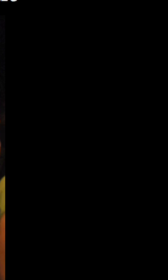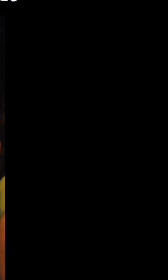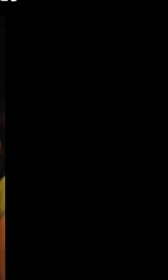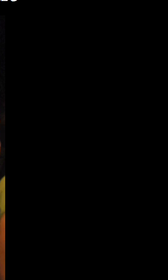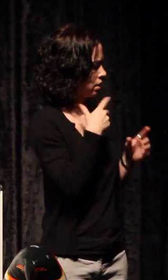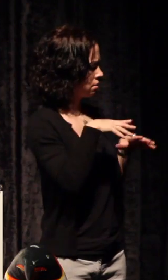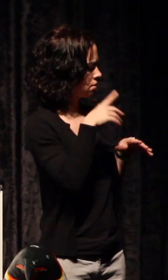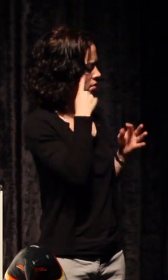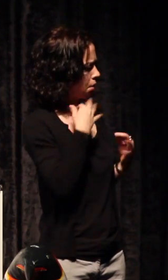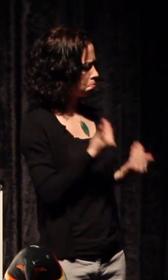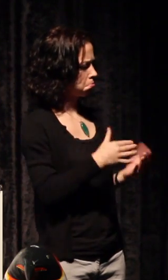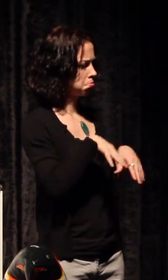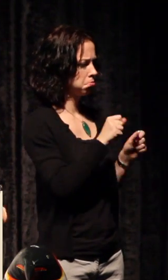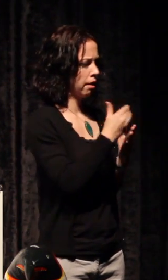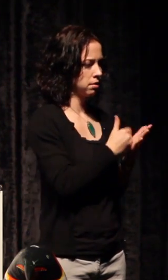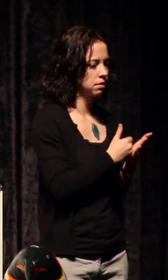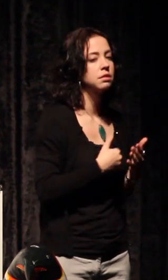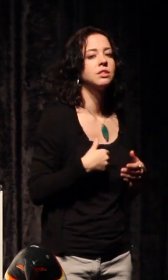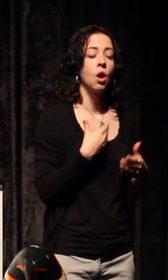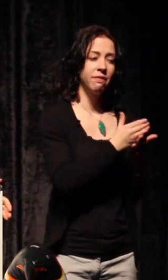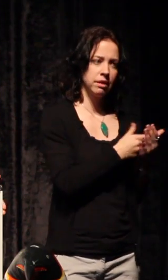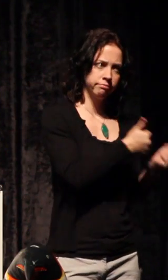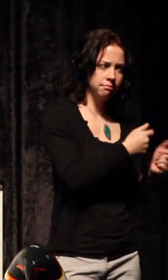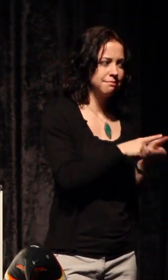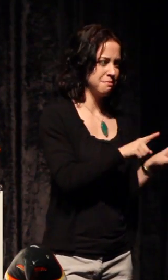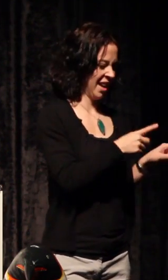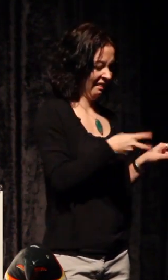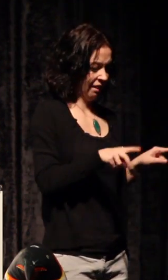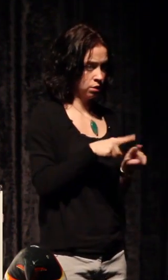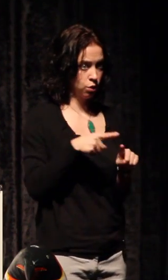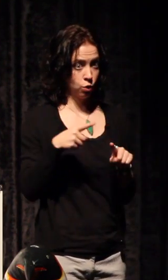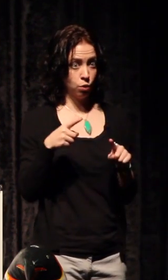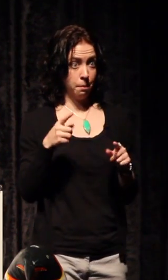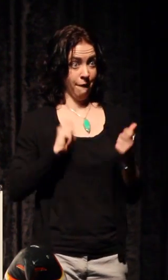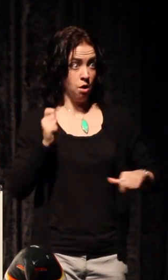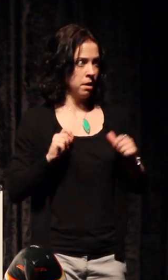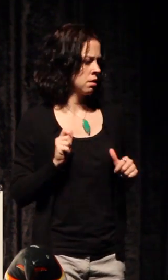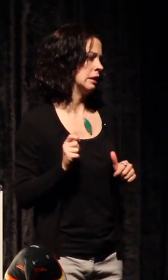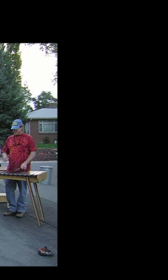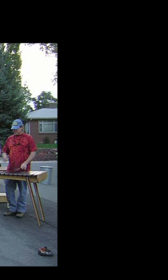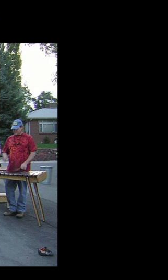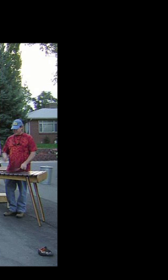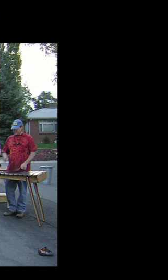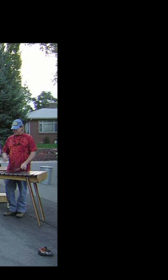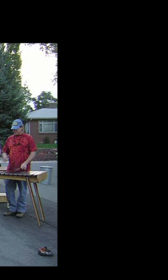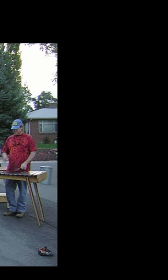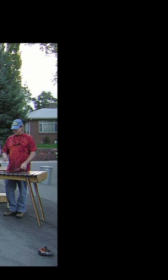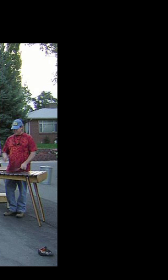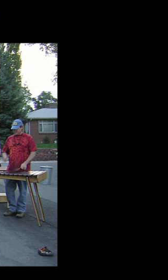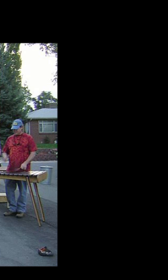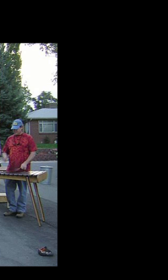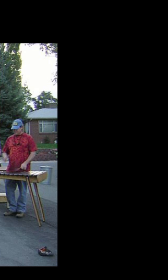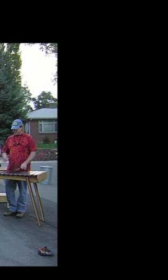big step to take in playing in public. And the way to do that is just to say yes when someone asks you. In this case, a block party,